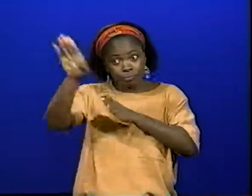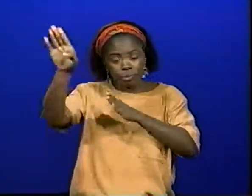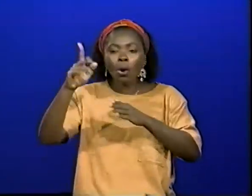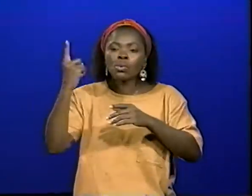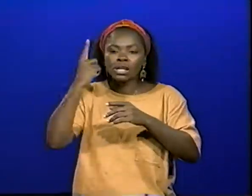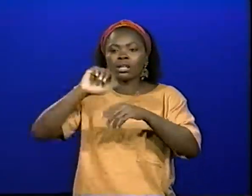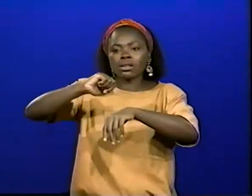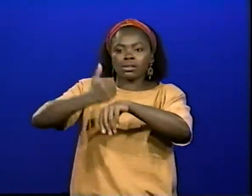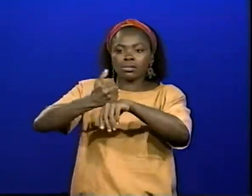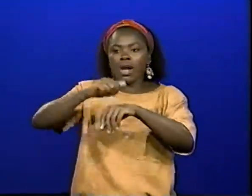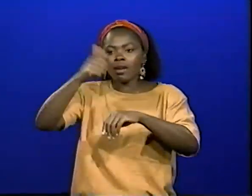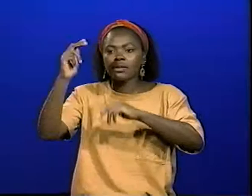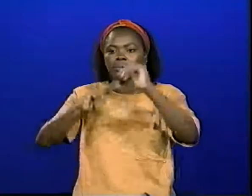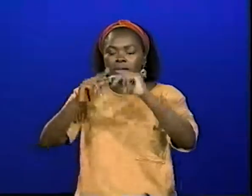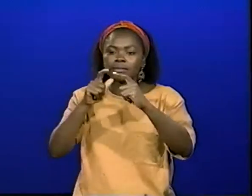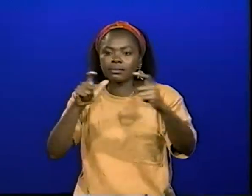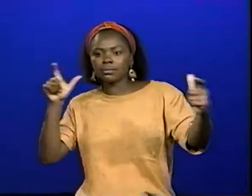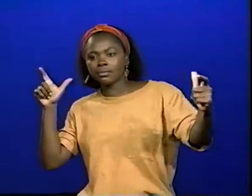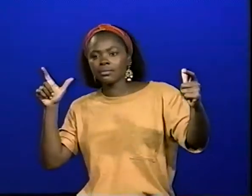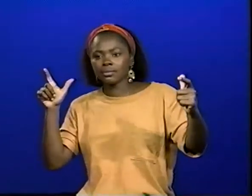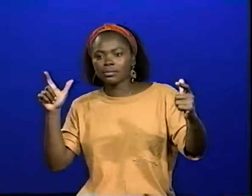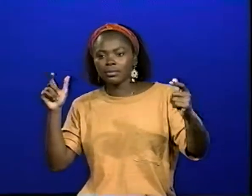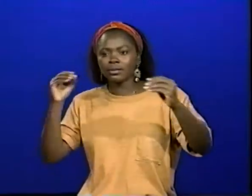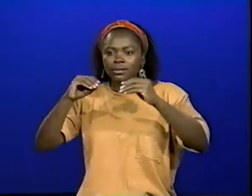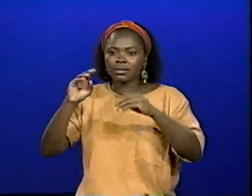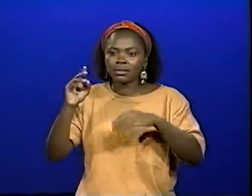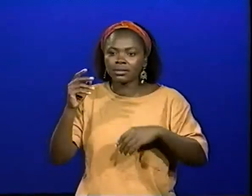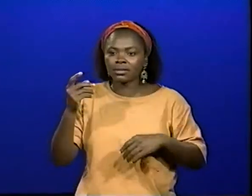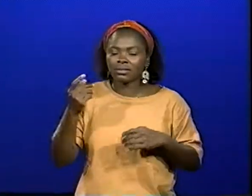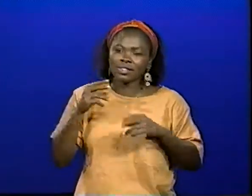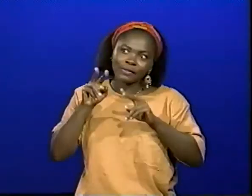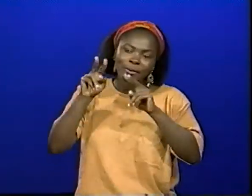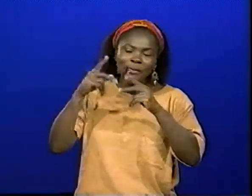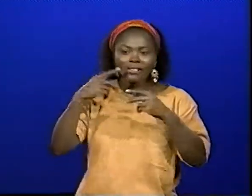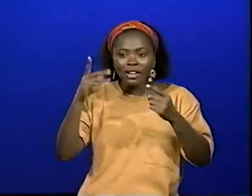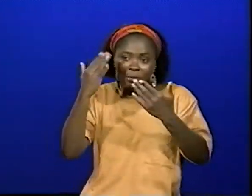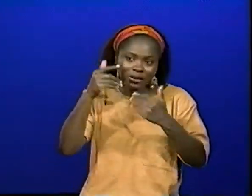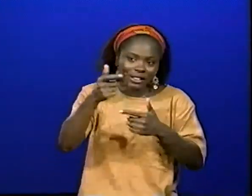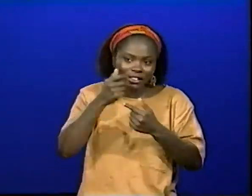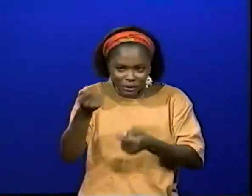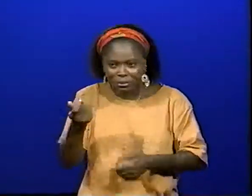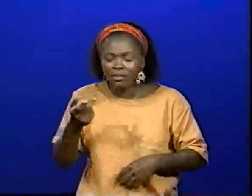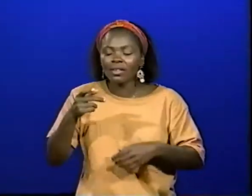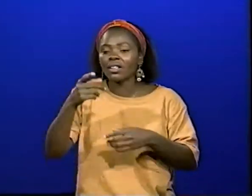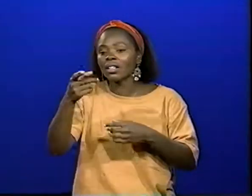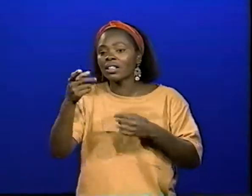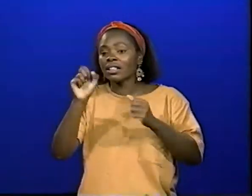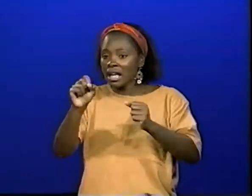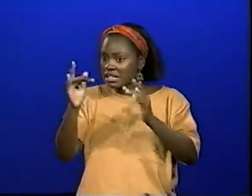go. If the restaurant's successful, then he's going to expand it and move to another building. So I'm looking forward to that. It'll be interesting to see